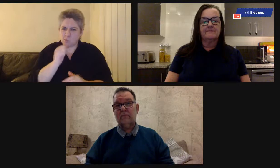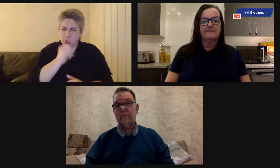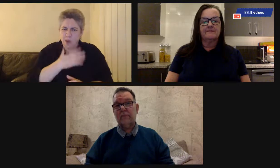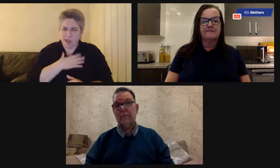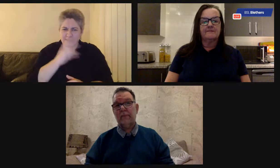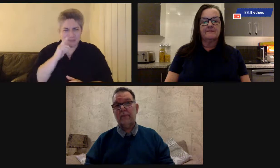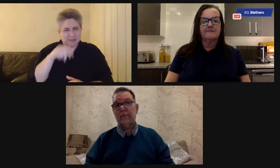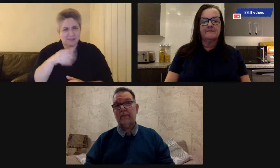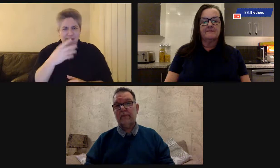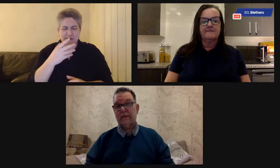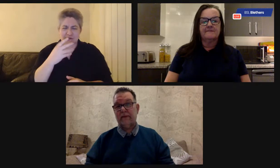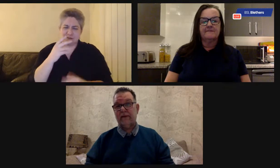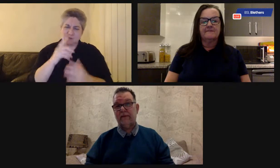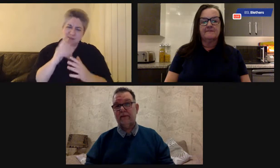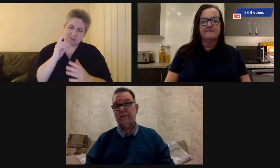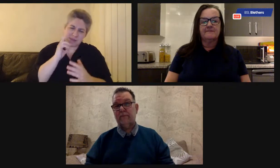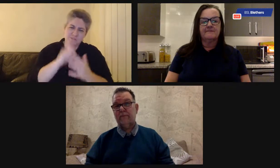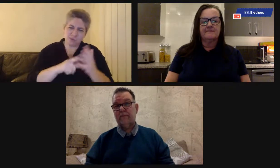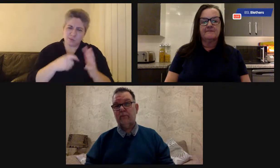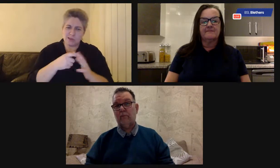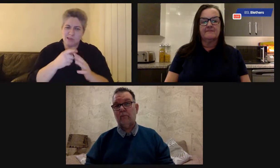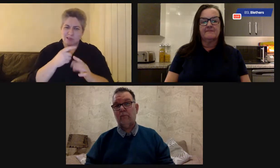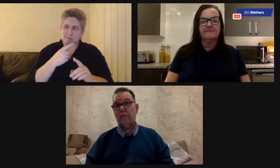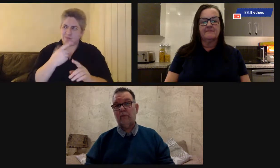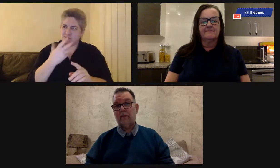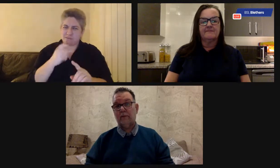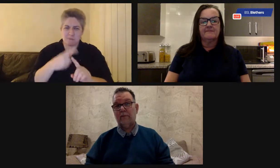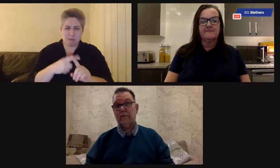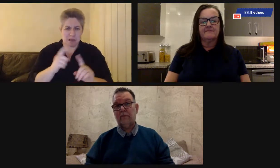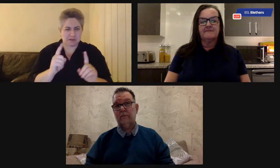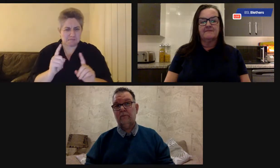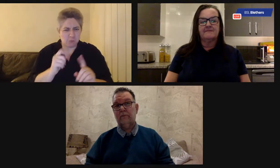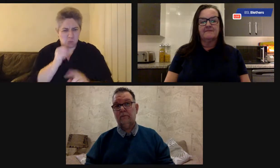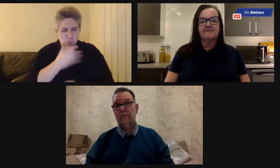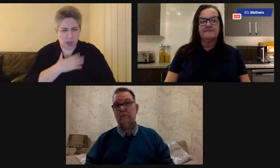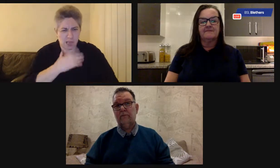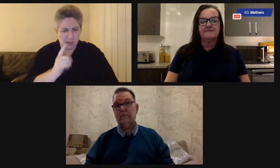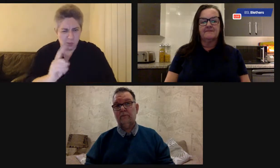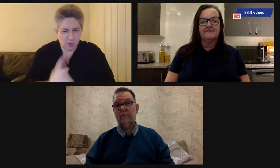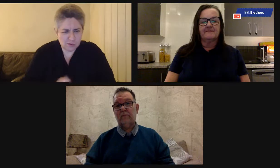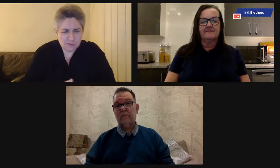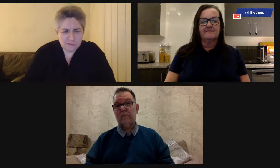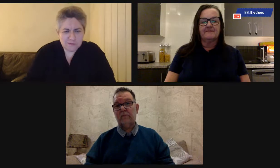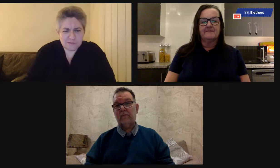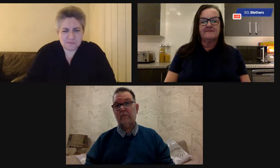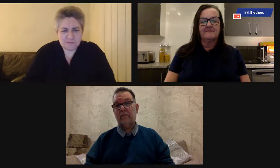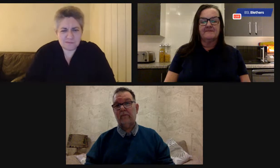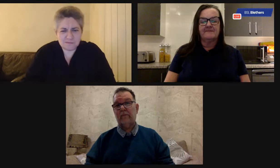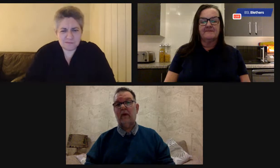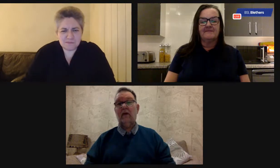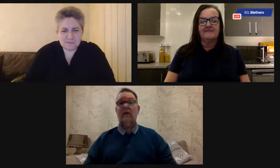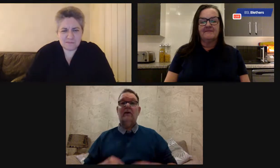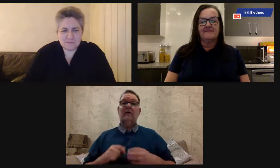looking further in the future, what would you what would be your ultimate dream? What would your bigger